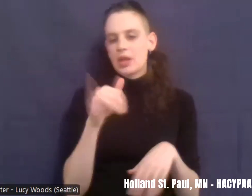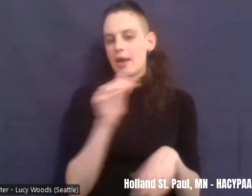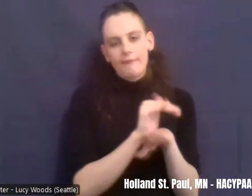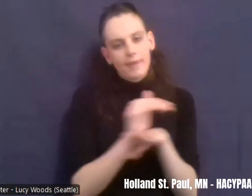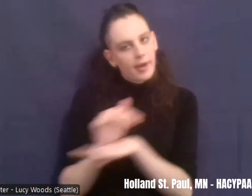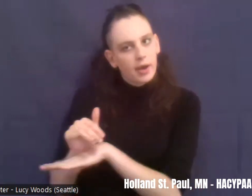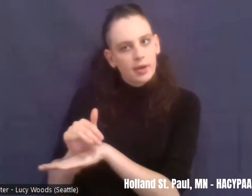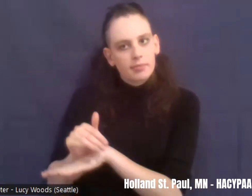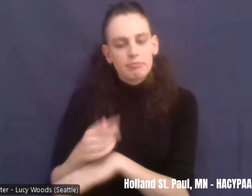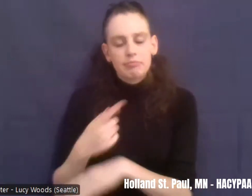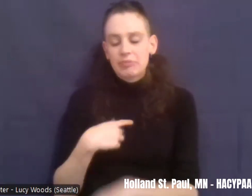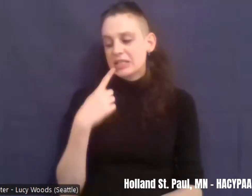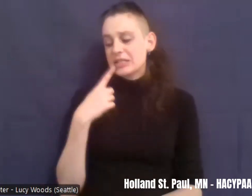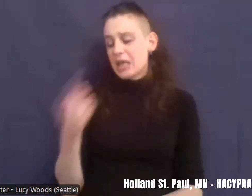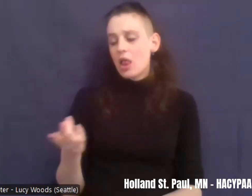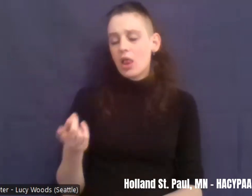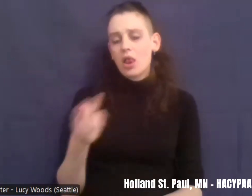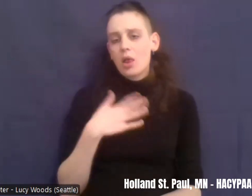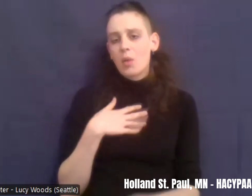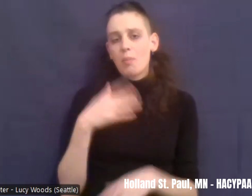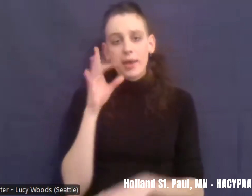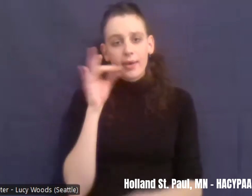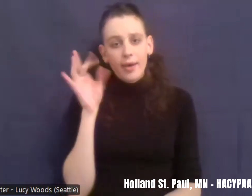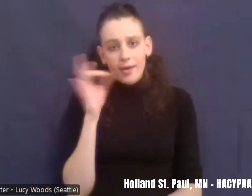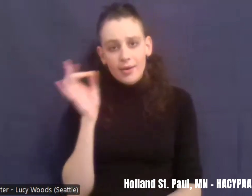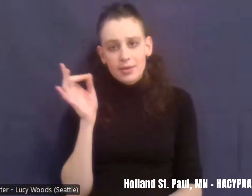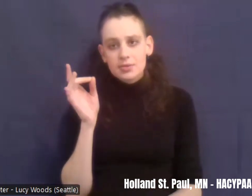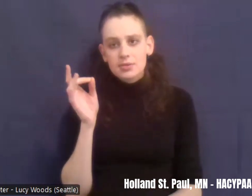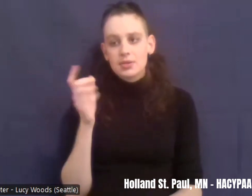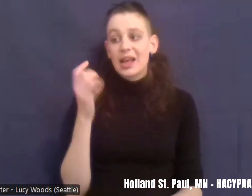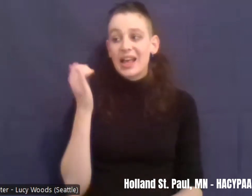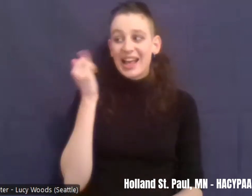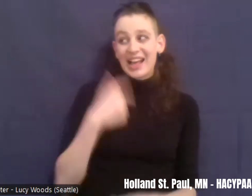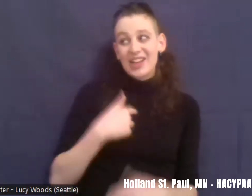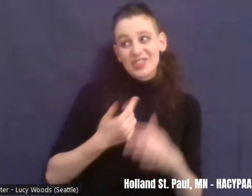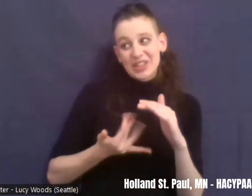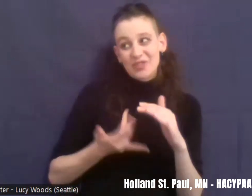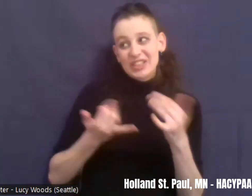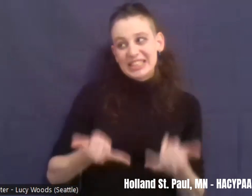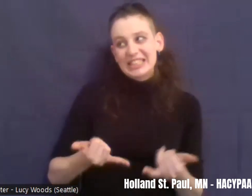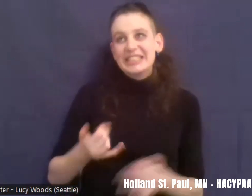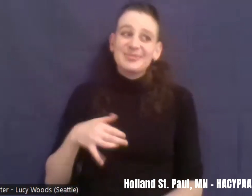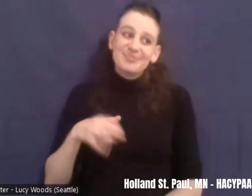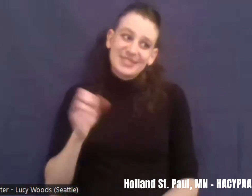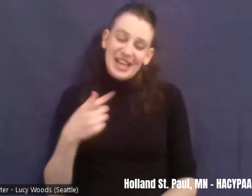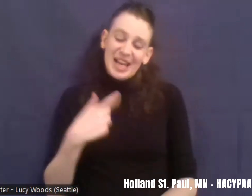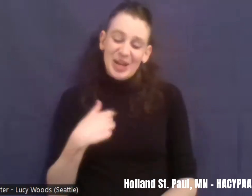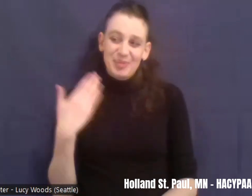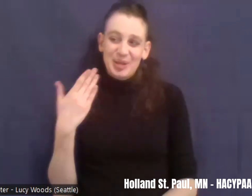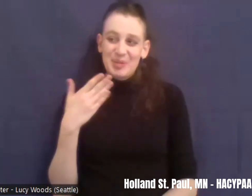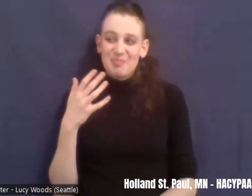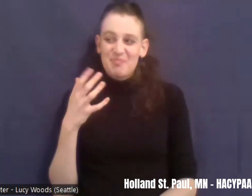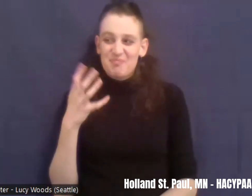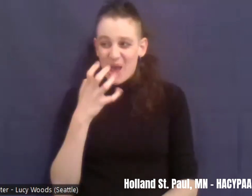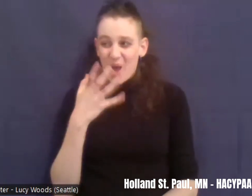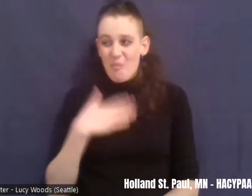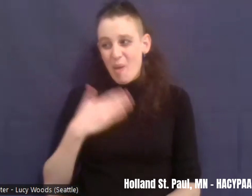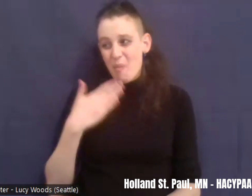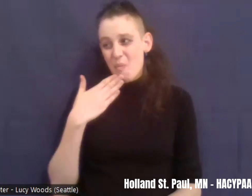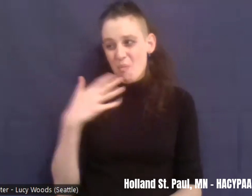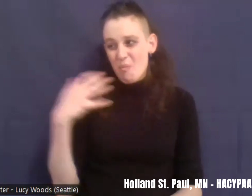them to my cats, you know, I tell my cats like, was I resentful today? Like, hell yeah. I was like mad at my boss because like he